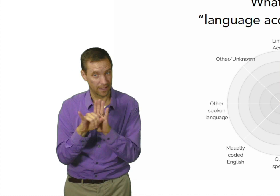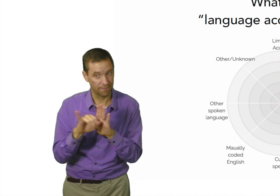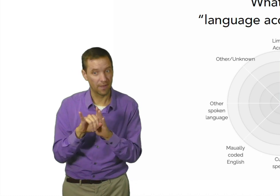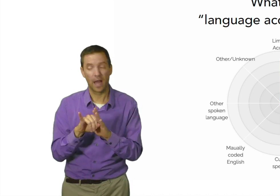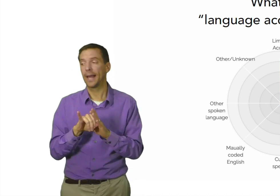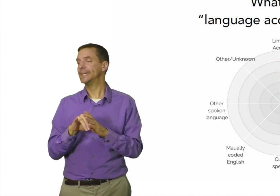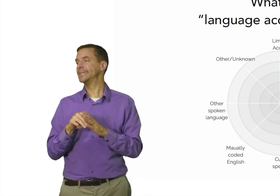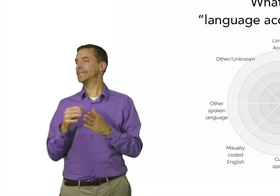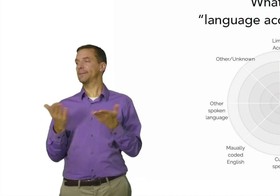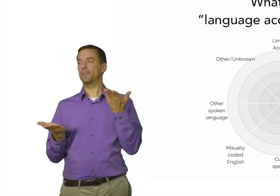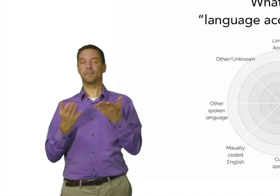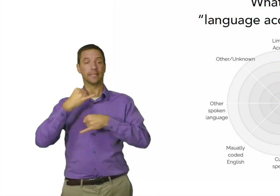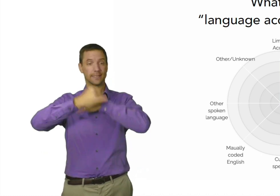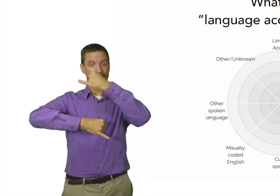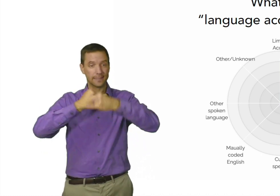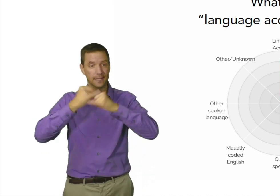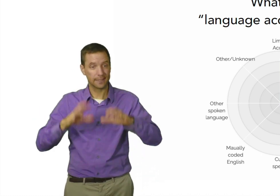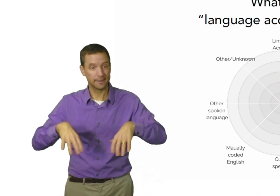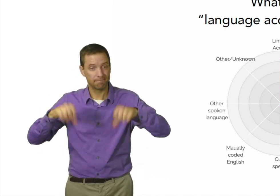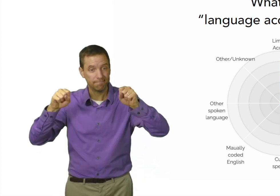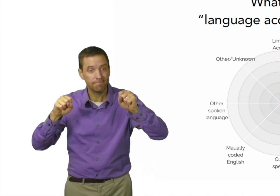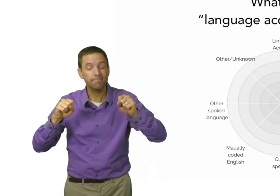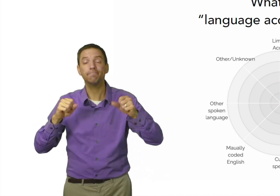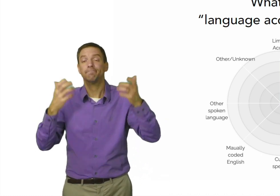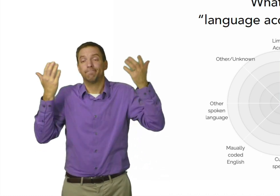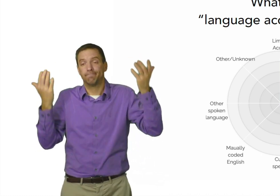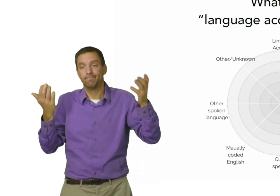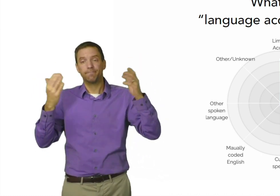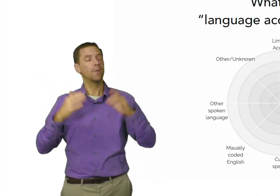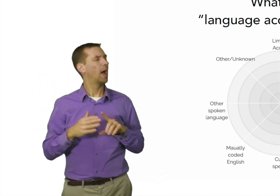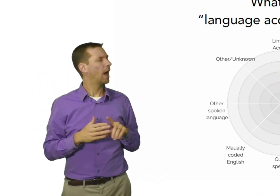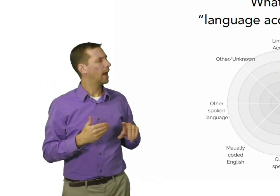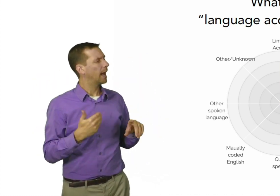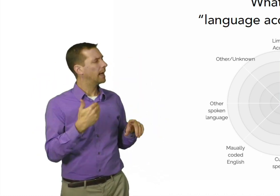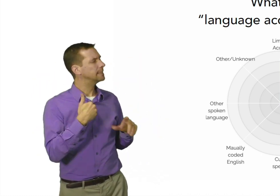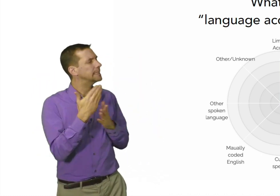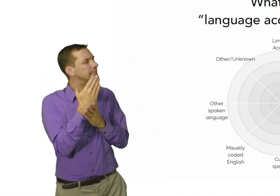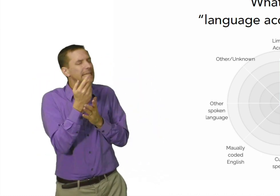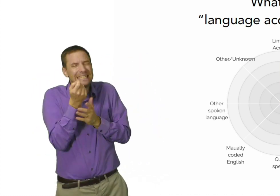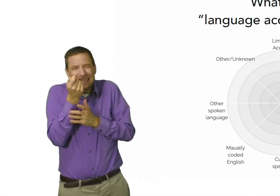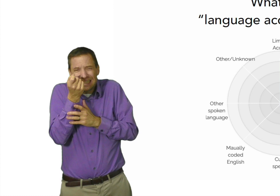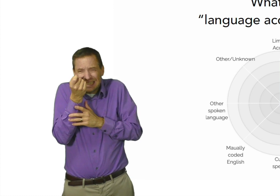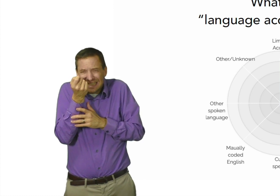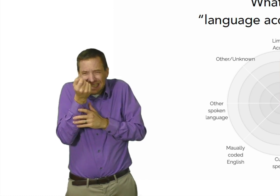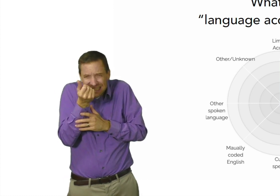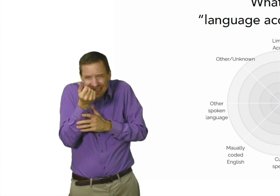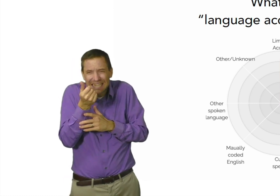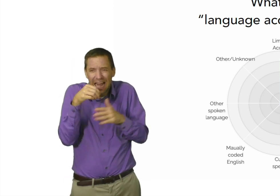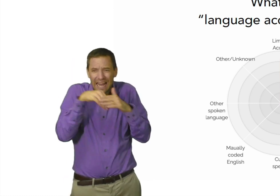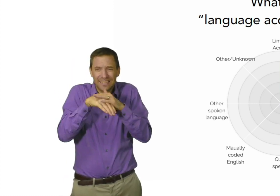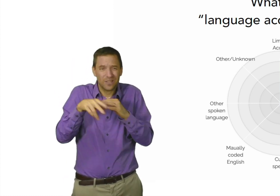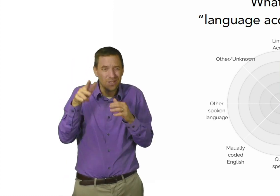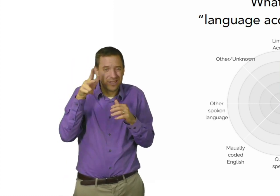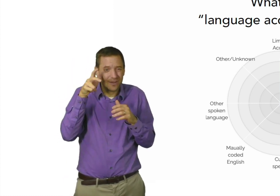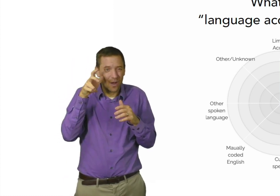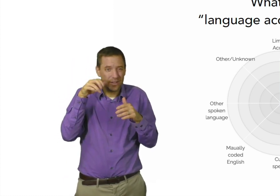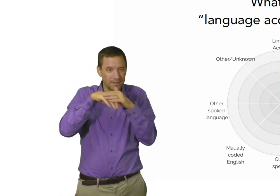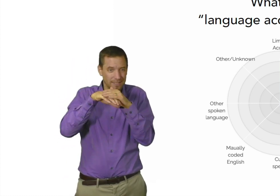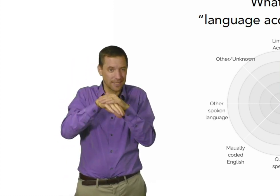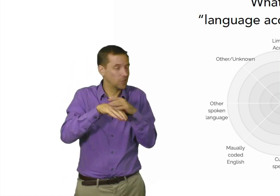Maybe this child was late identified, maybe they were internationally adopted, who knows. You'll notice that there is a little